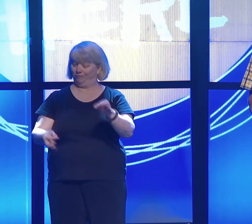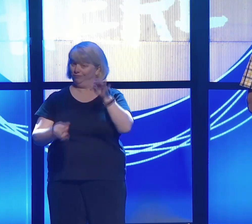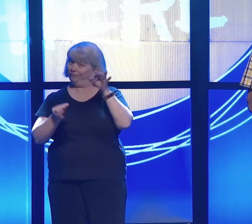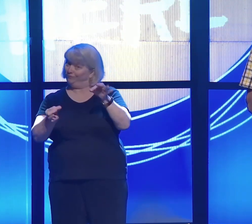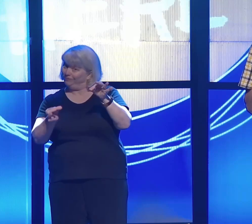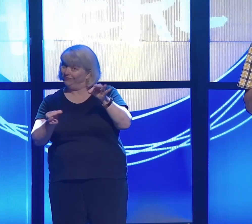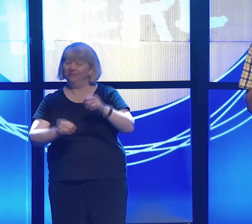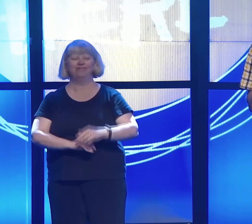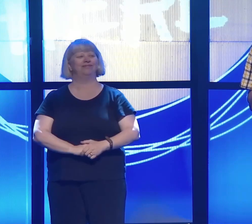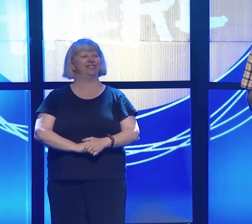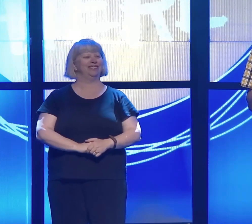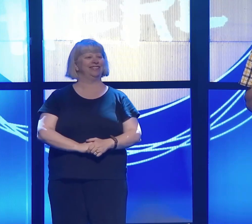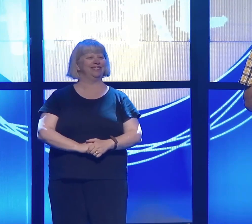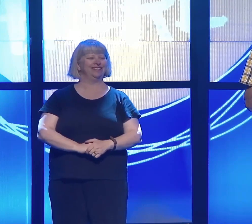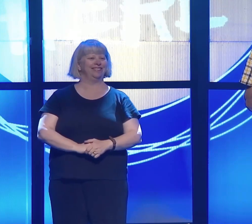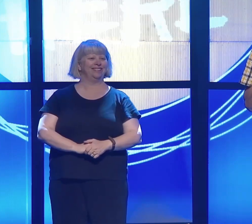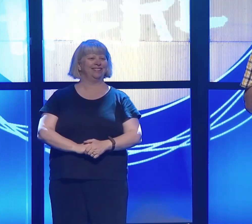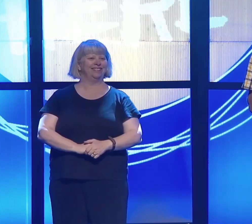on it.